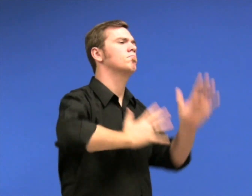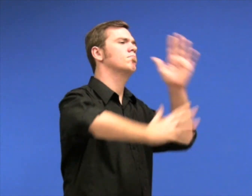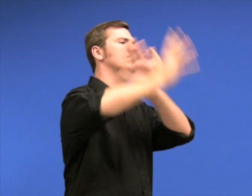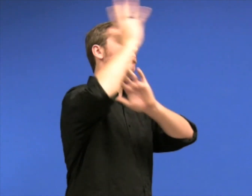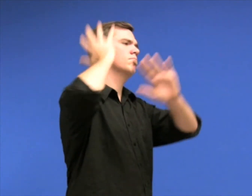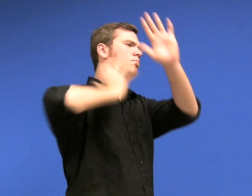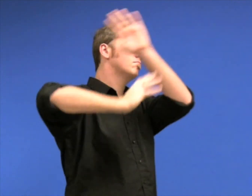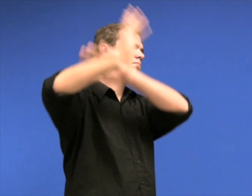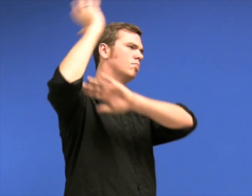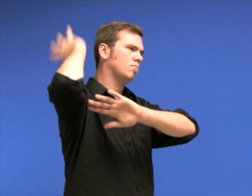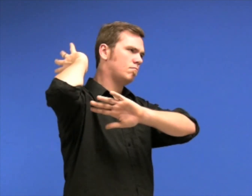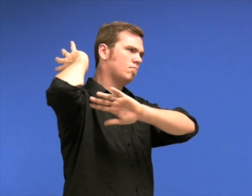Long ago.